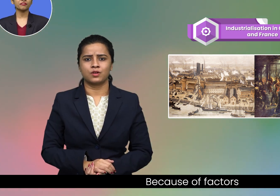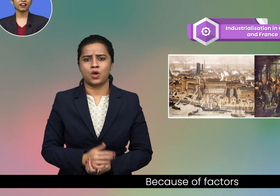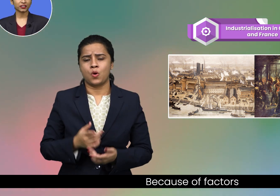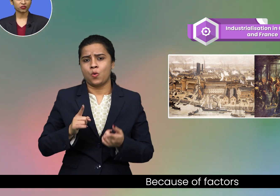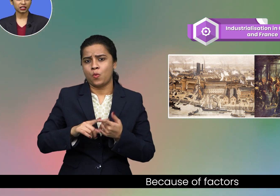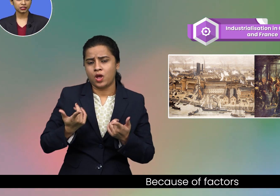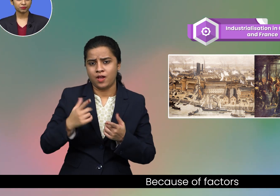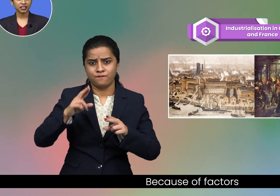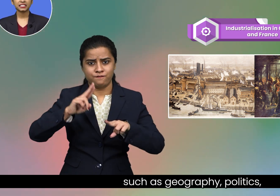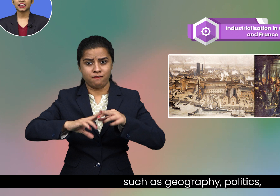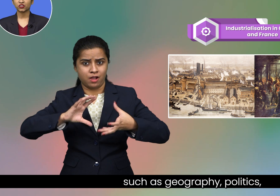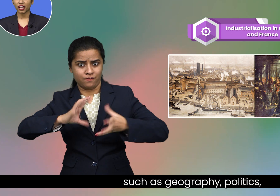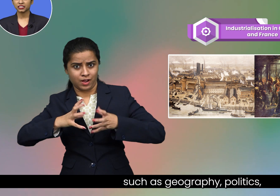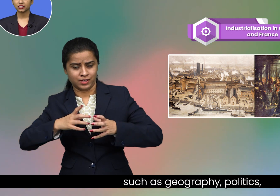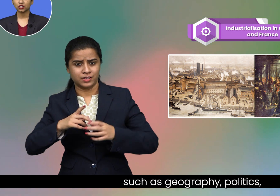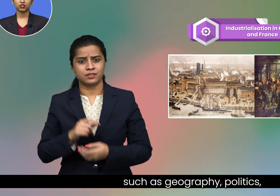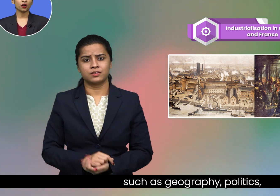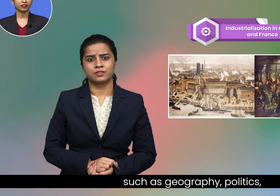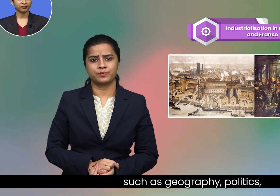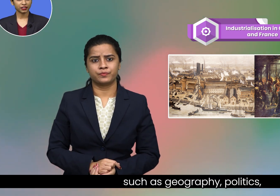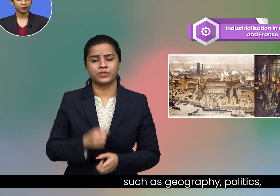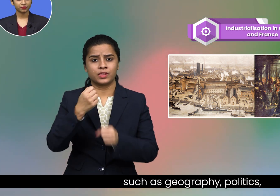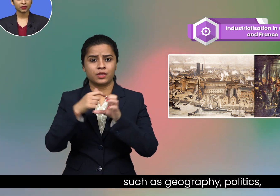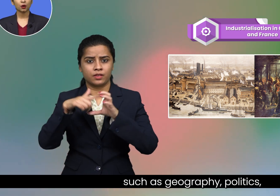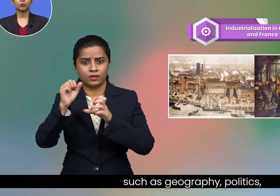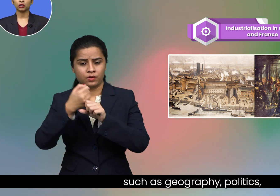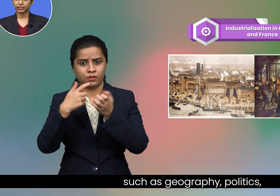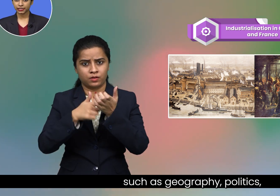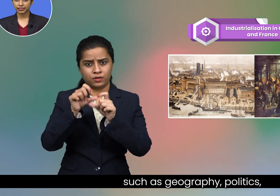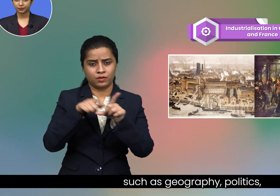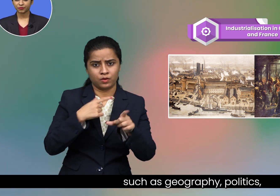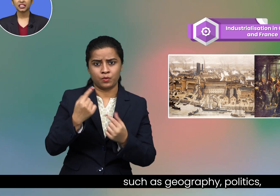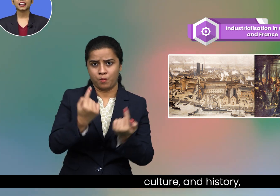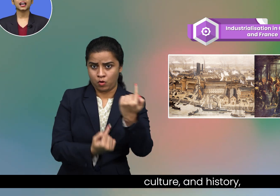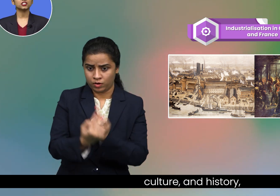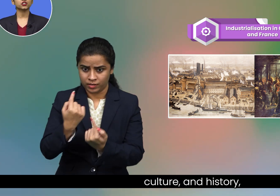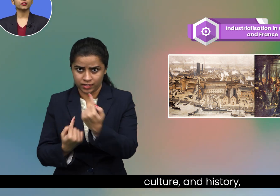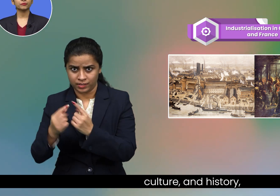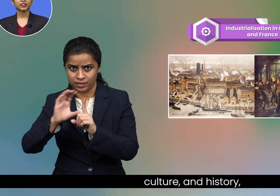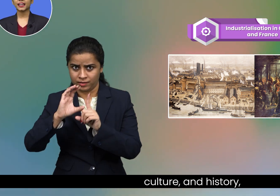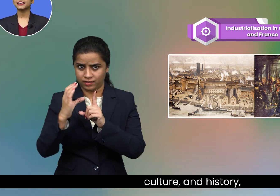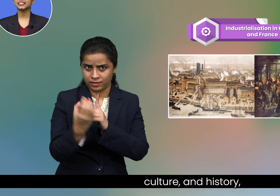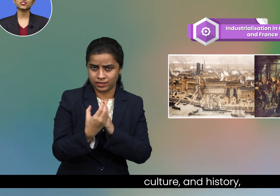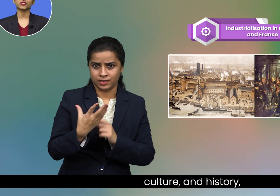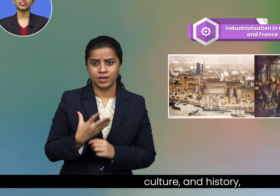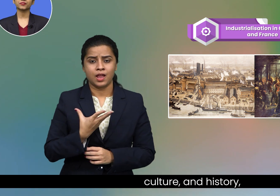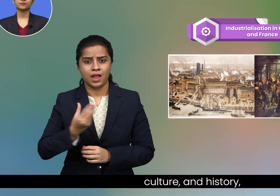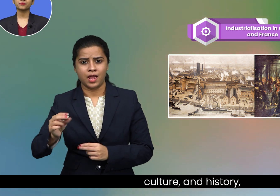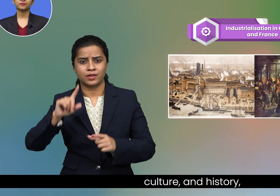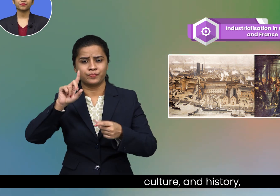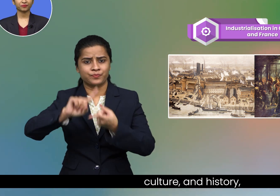Because of factories such as geography, politics, culture, and